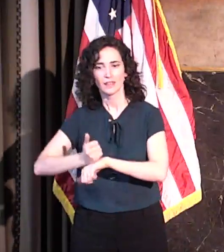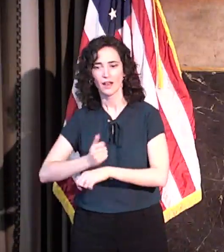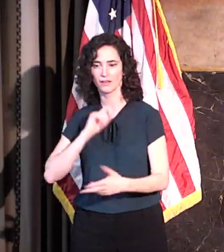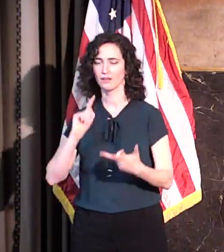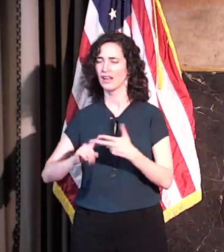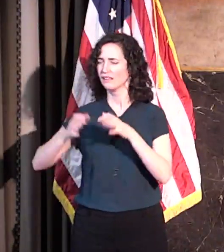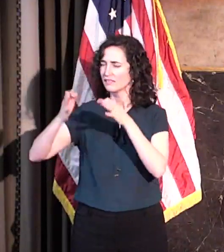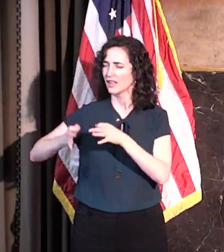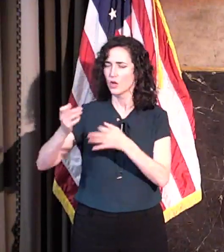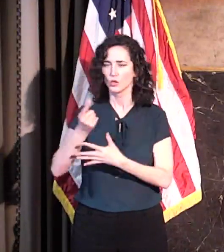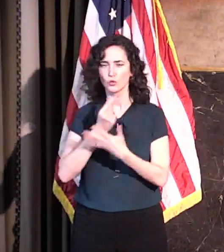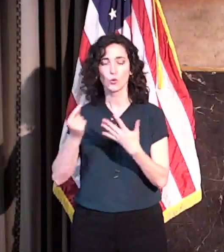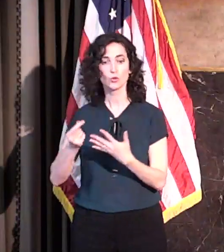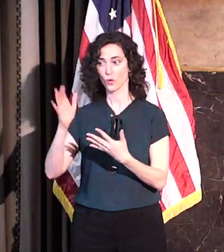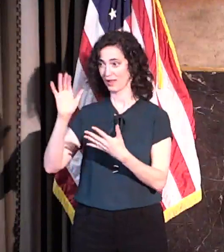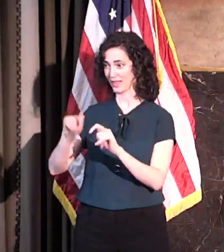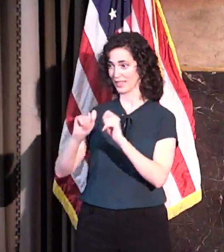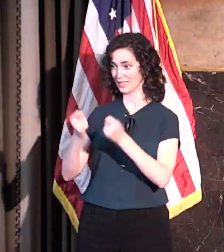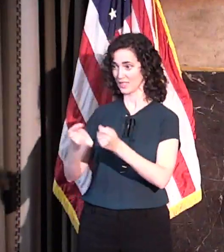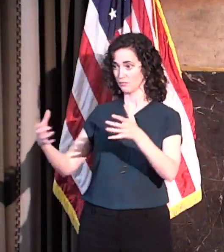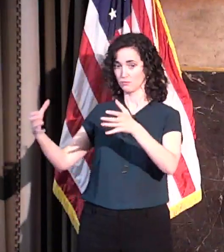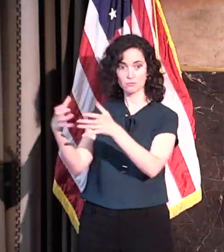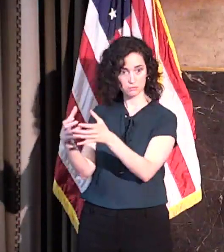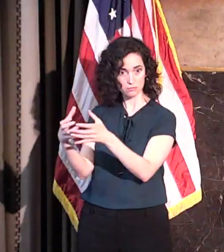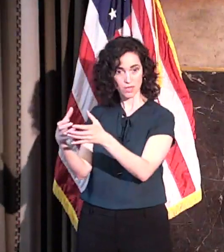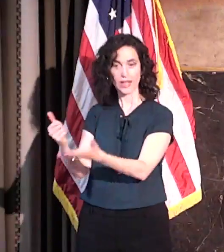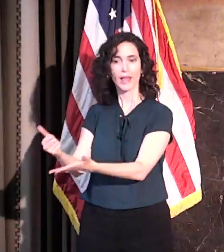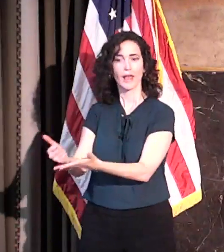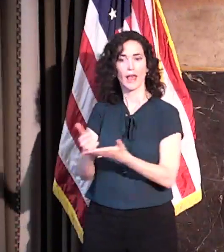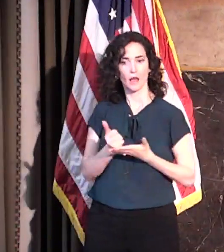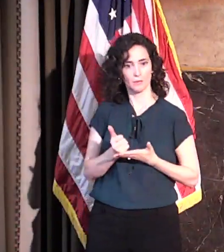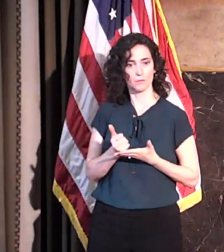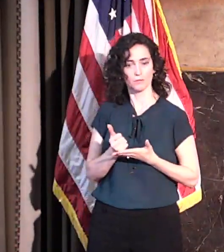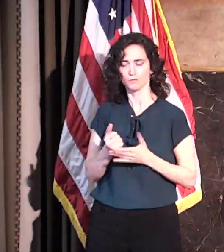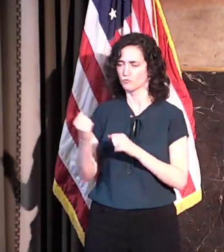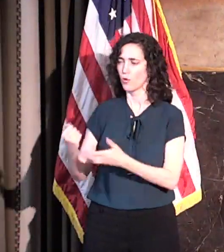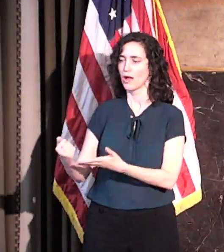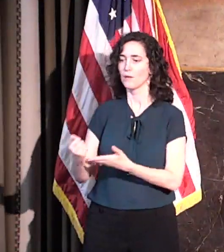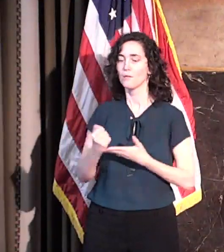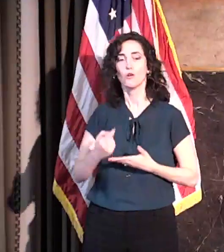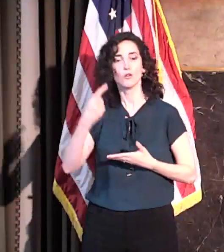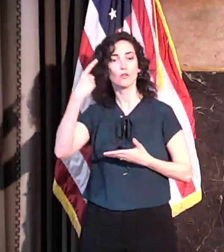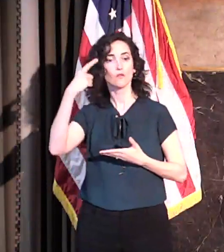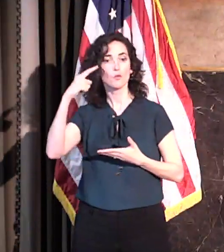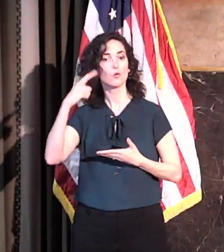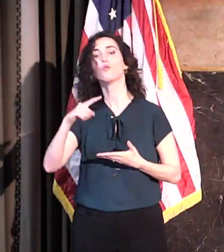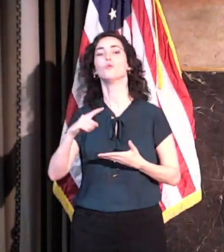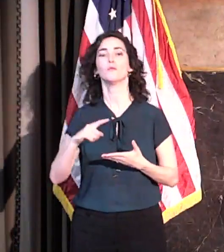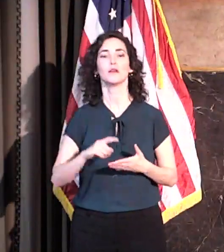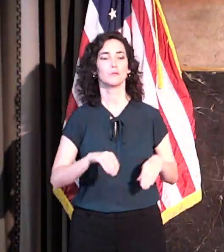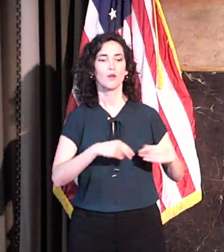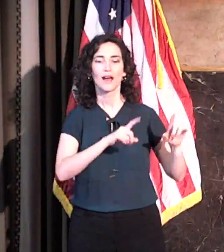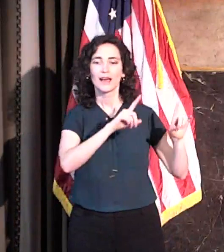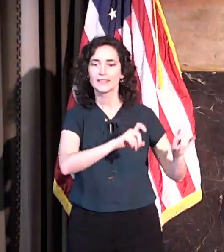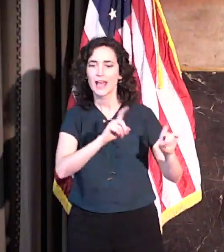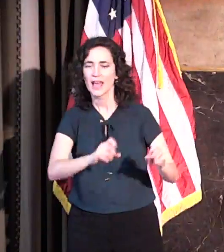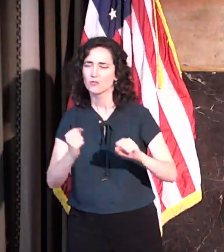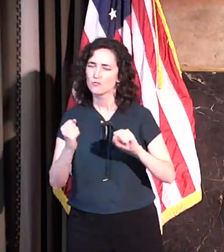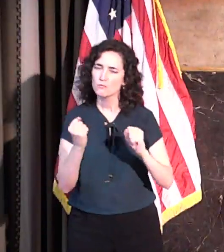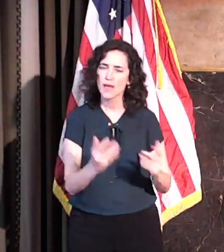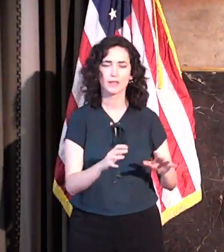team is integrally involved in our efforts to efficiently and equitably test in a very